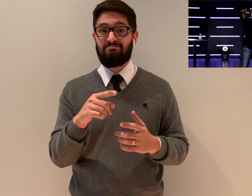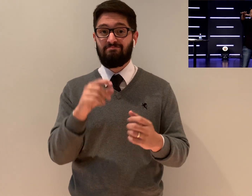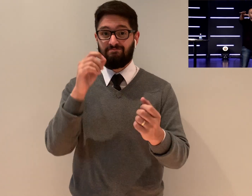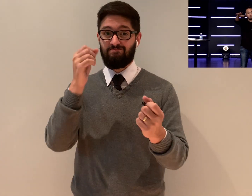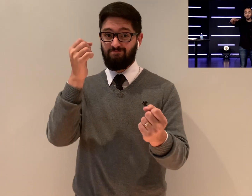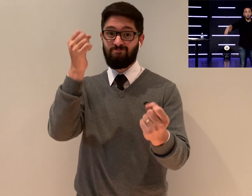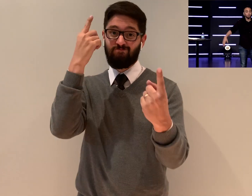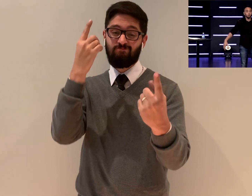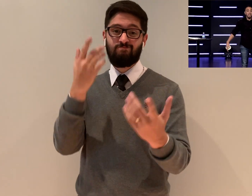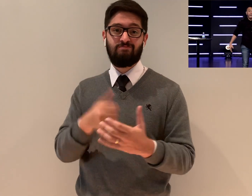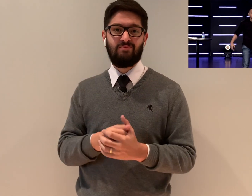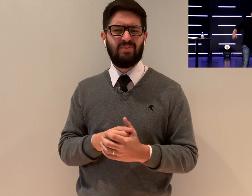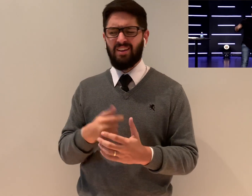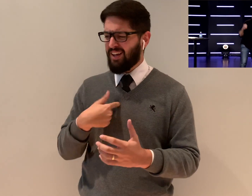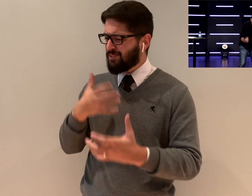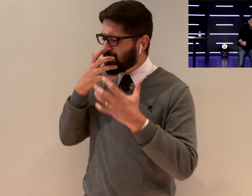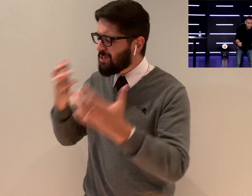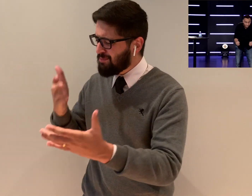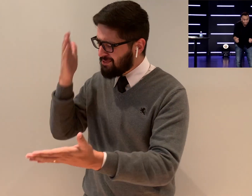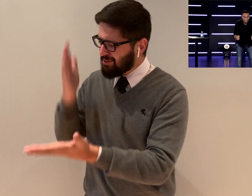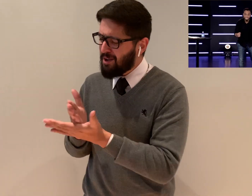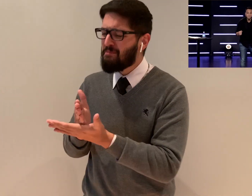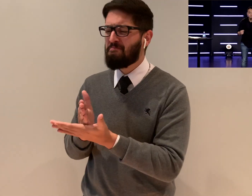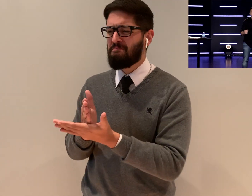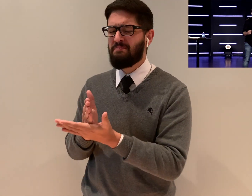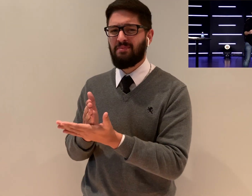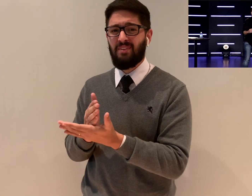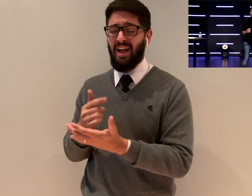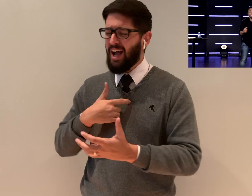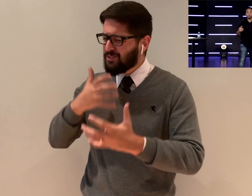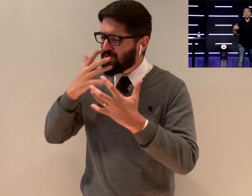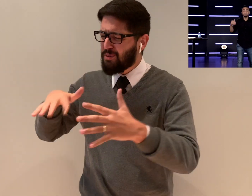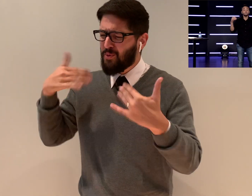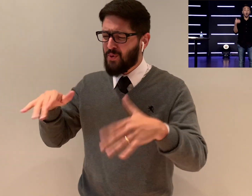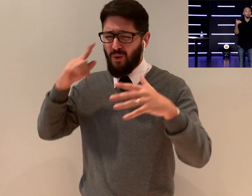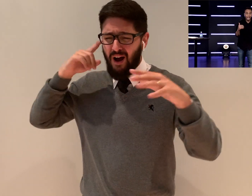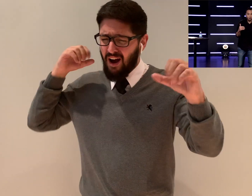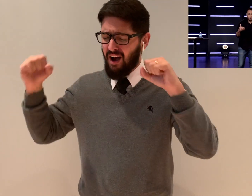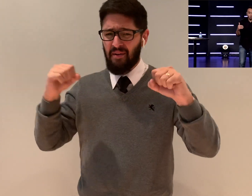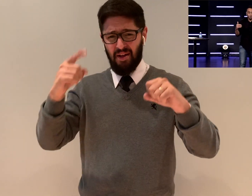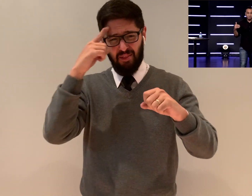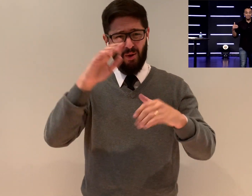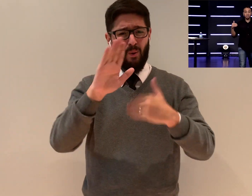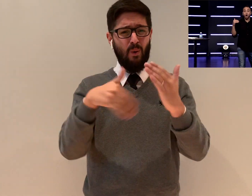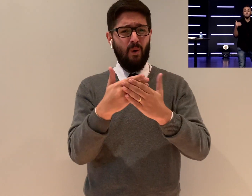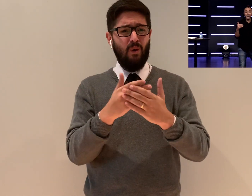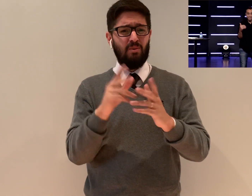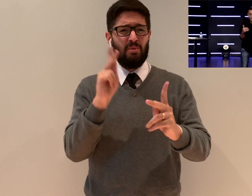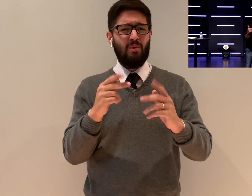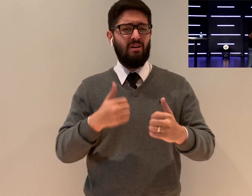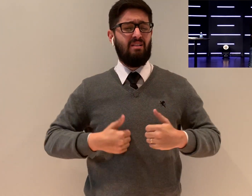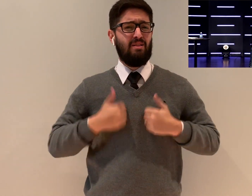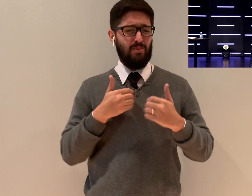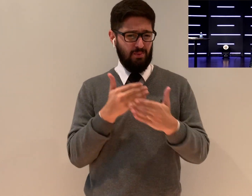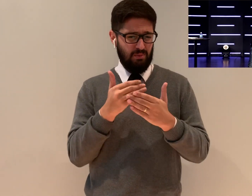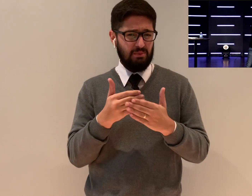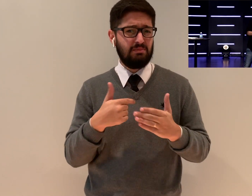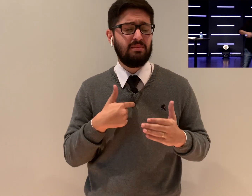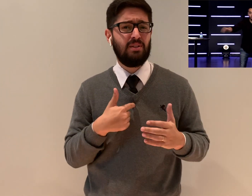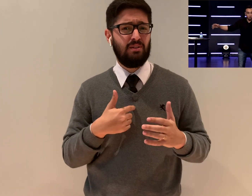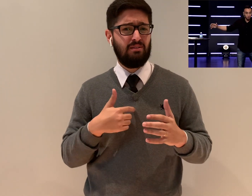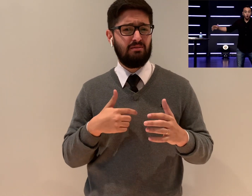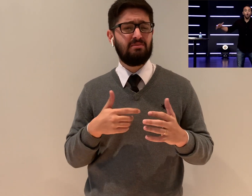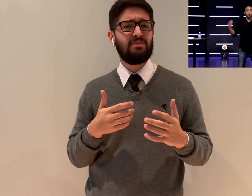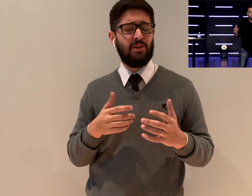know exactly what I'm referring to. I said, stop it. I screamed so loud that I think all my neighbors on